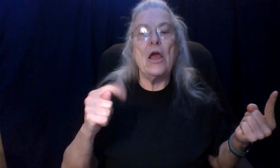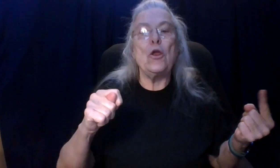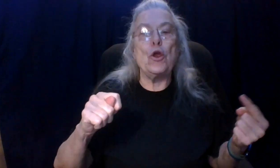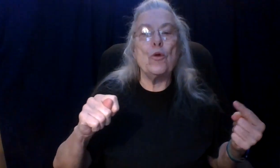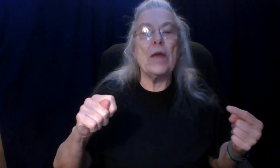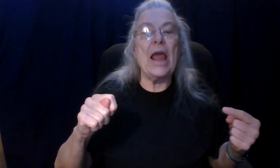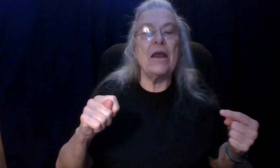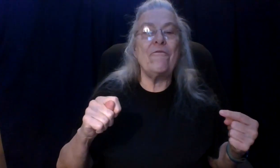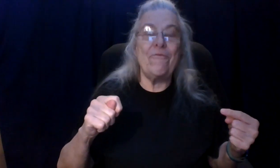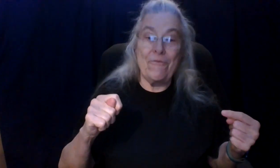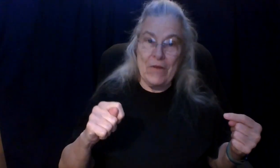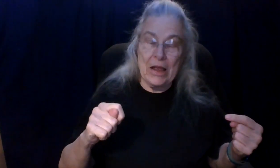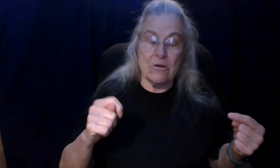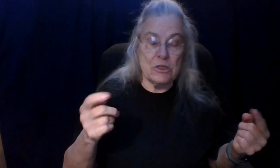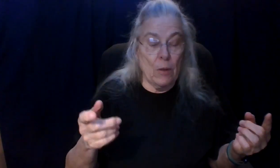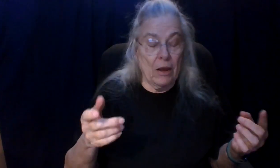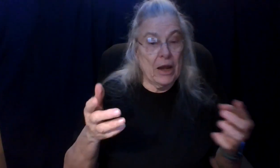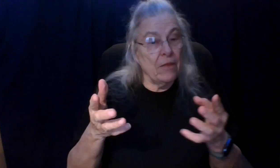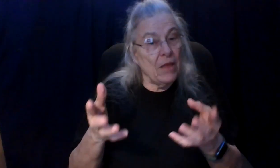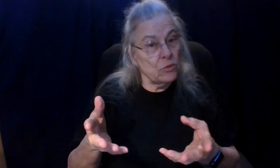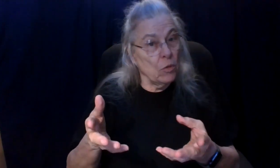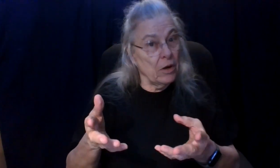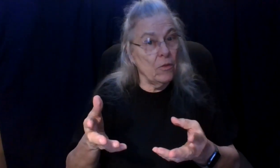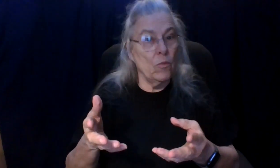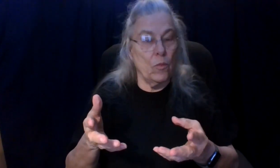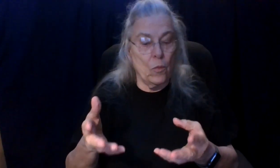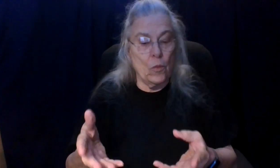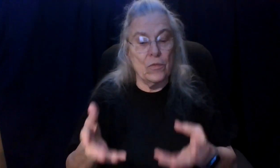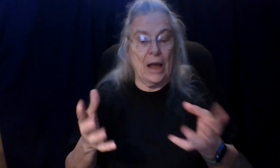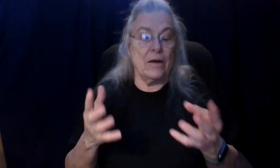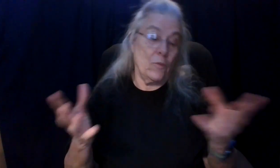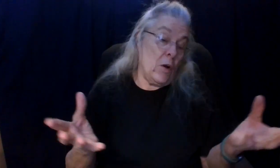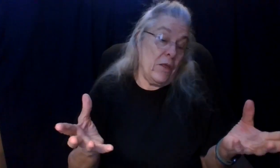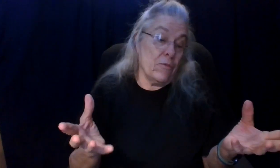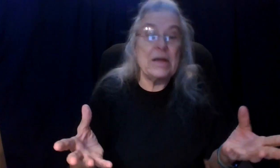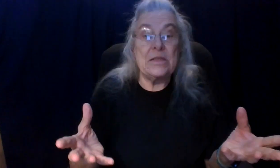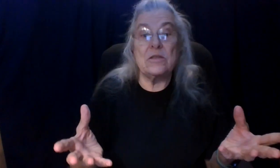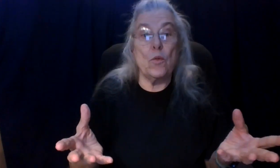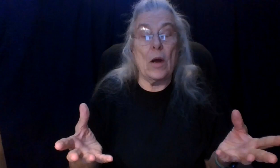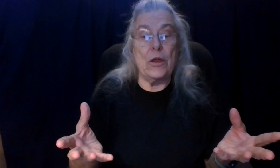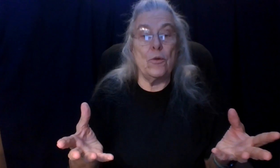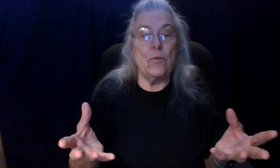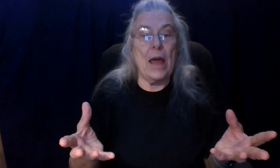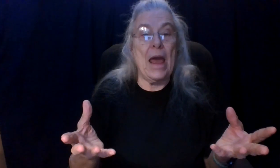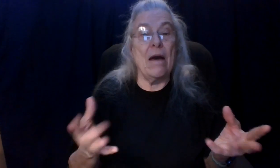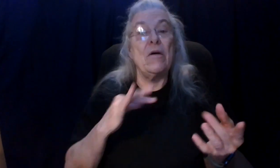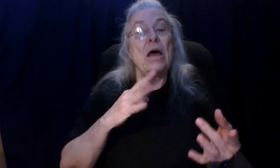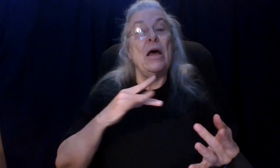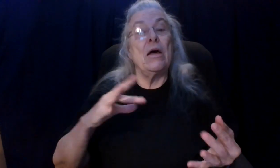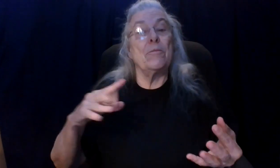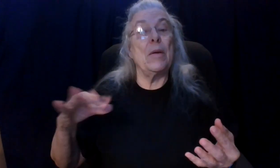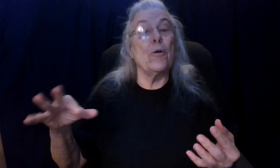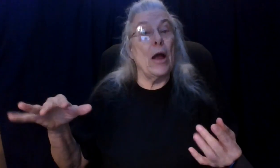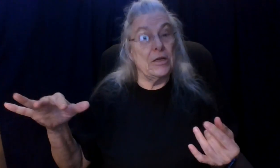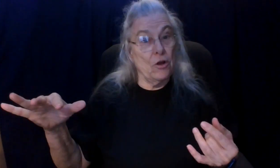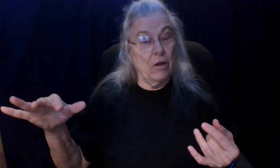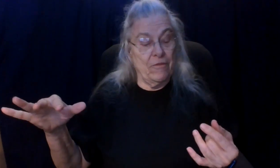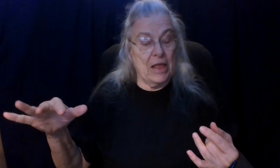you can finger spell it, and that's one of the reasons why you have memorized all of the